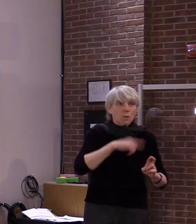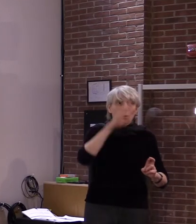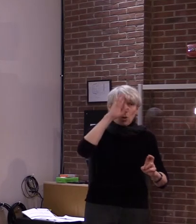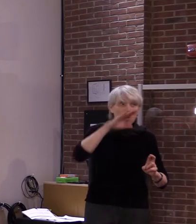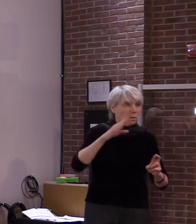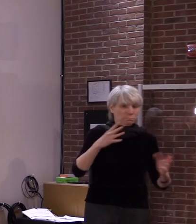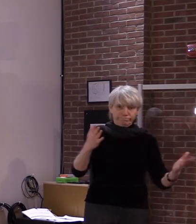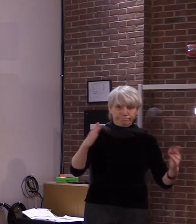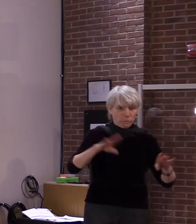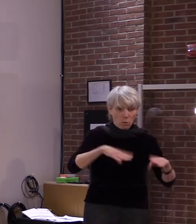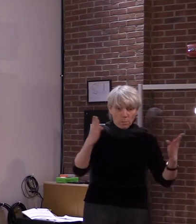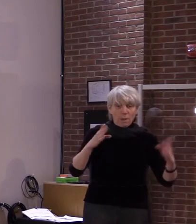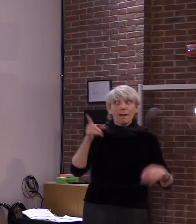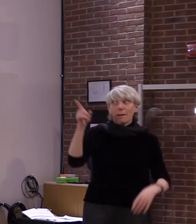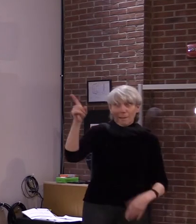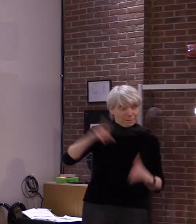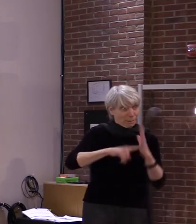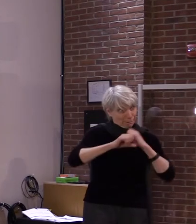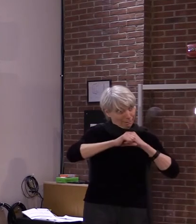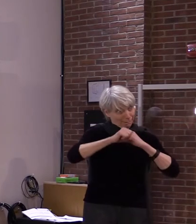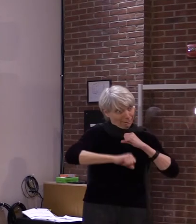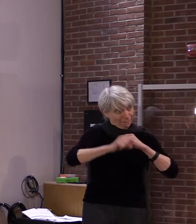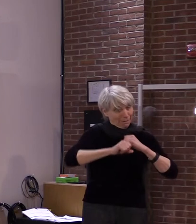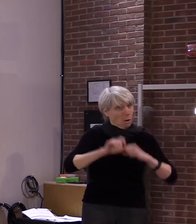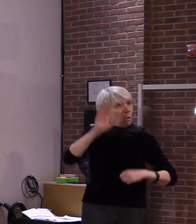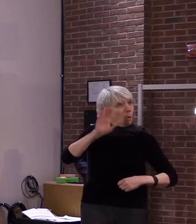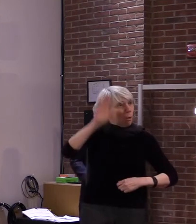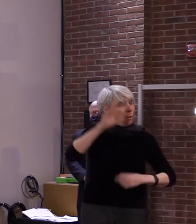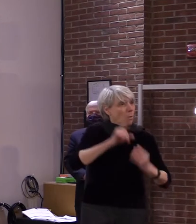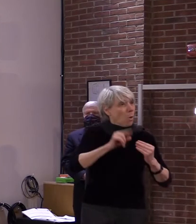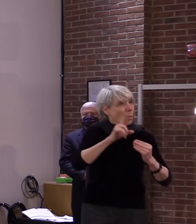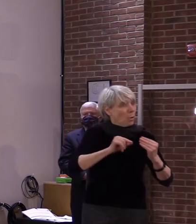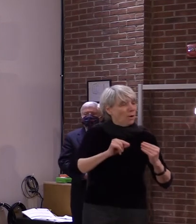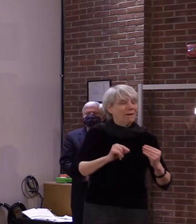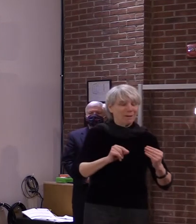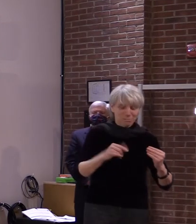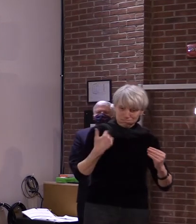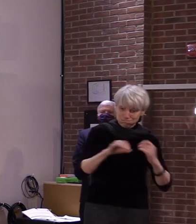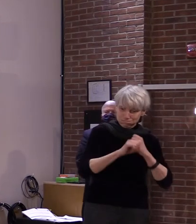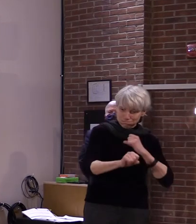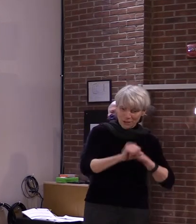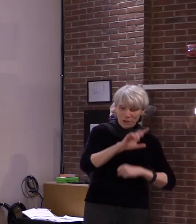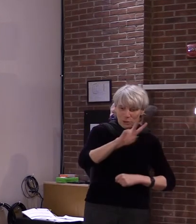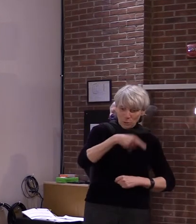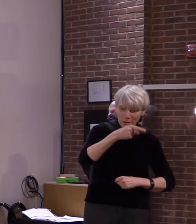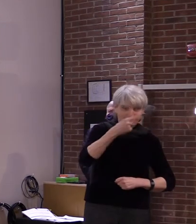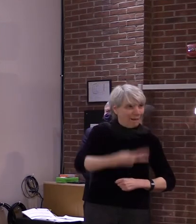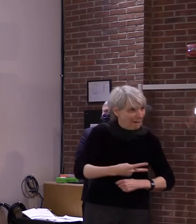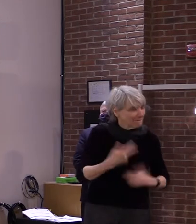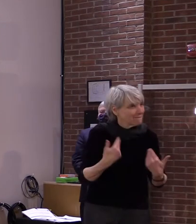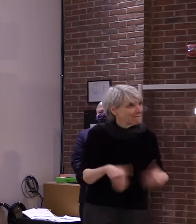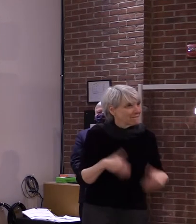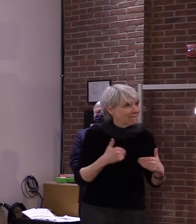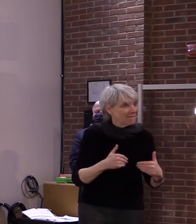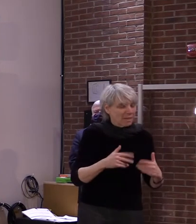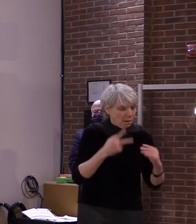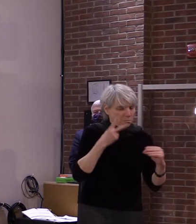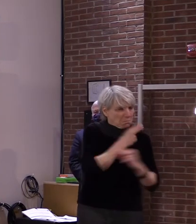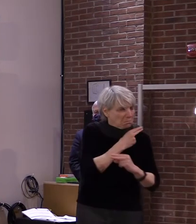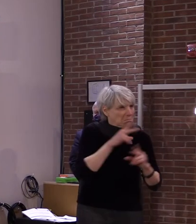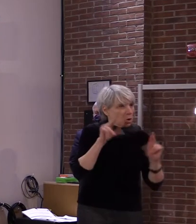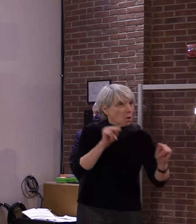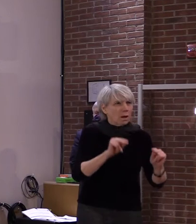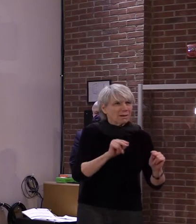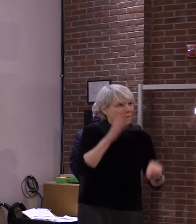sometimes these go for two and a half hours so it's not as though we're trying to limit anybody's access but act we